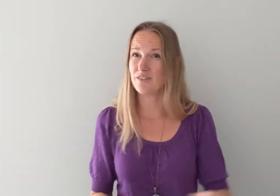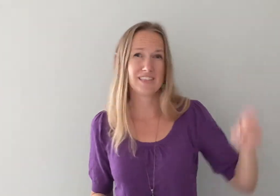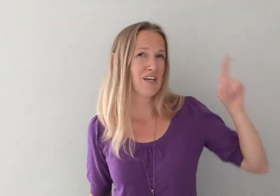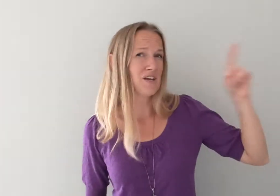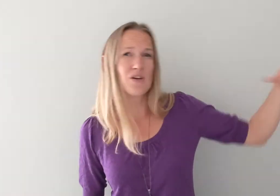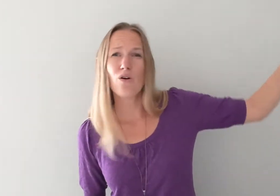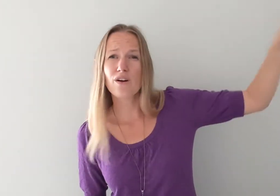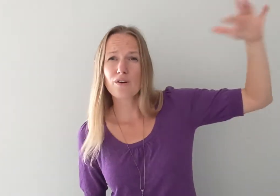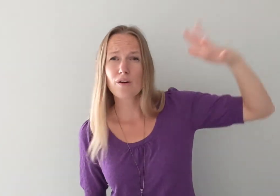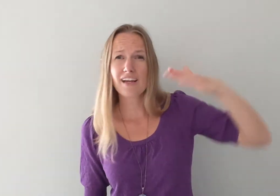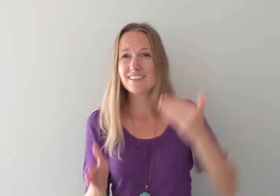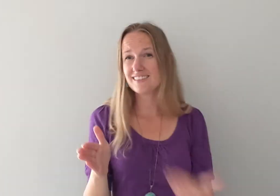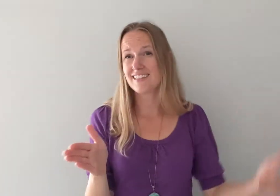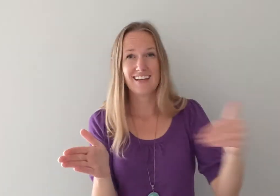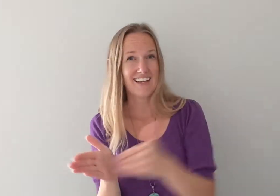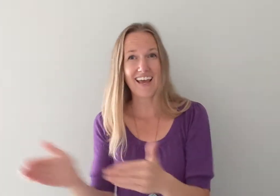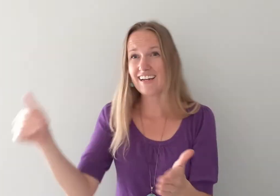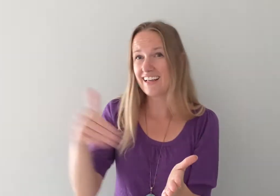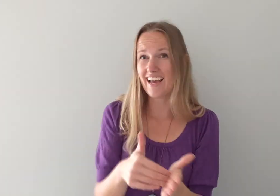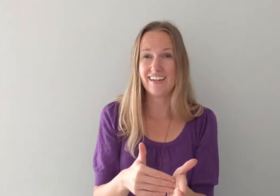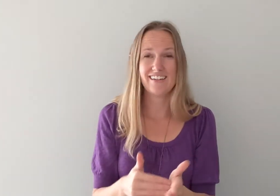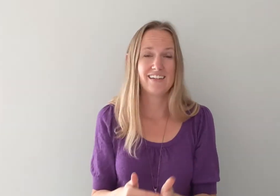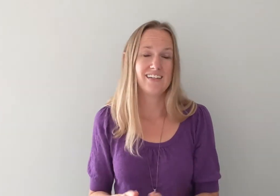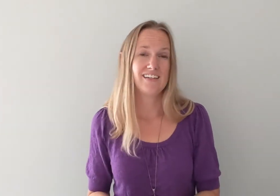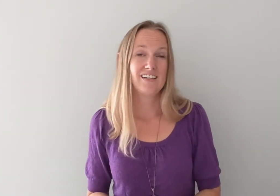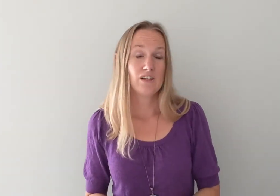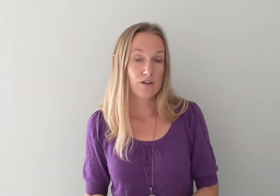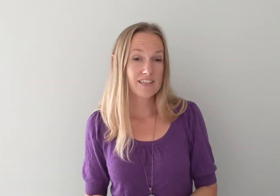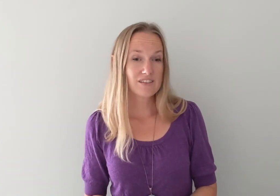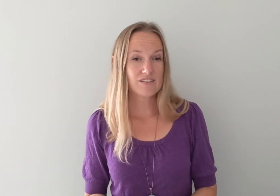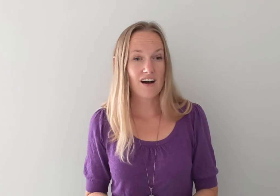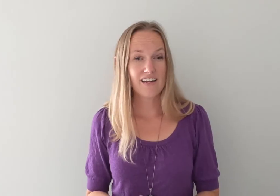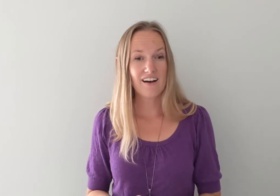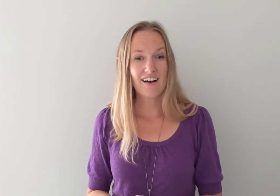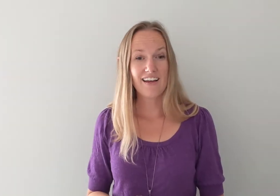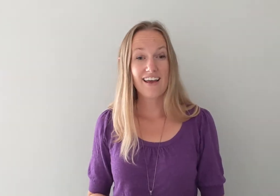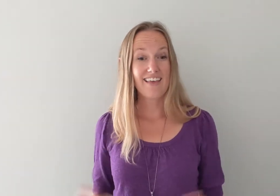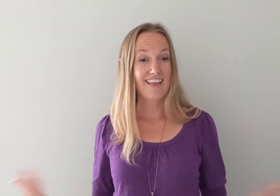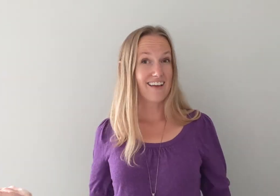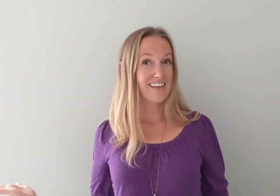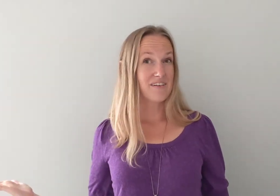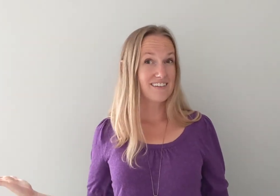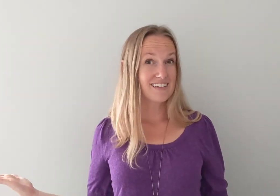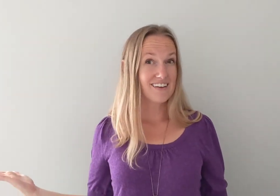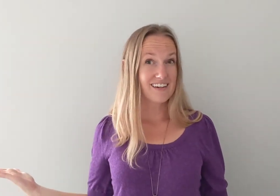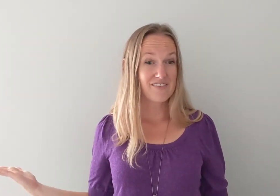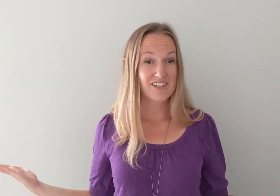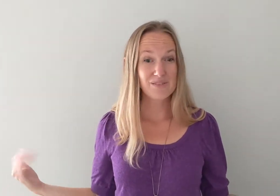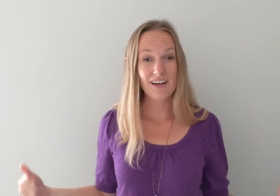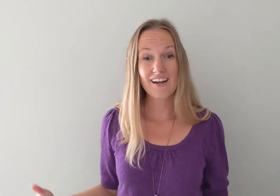it's your grace again and again. Your grace goes on, and then that line that we learned already in verse 1, I